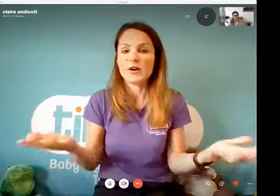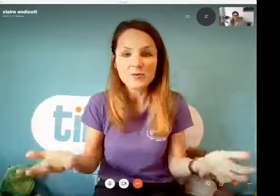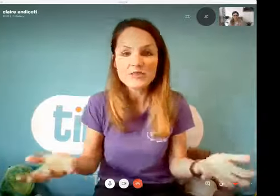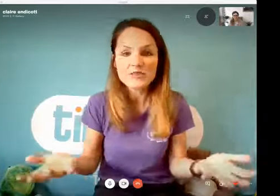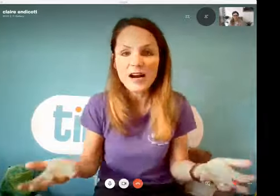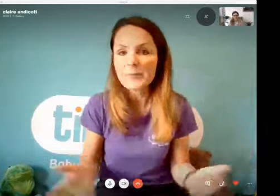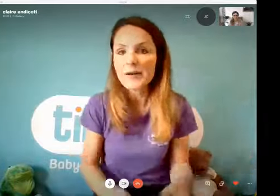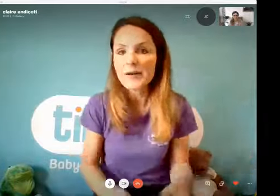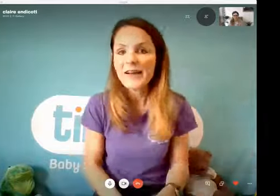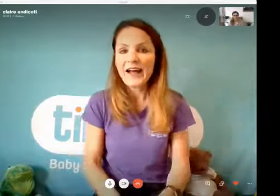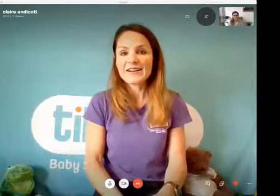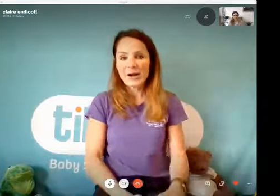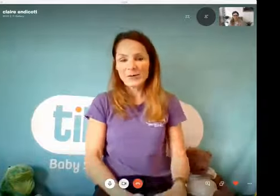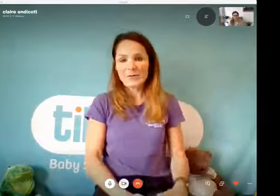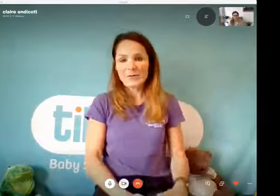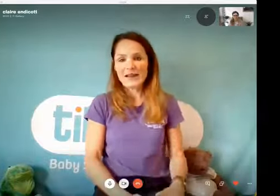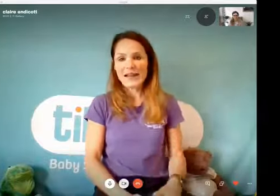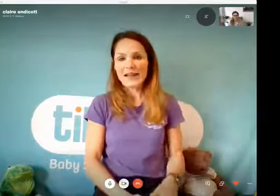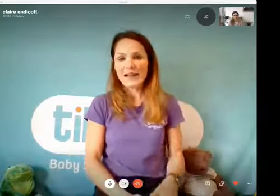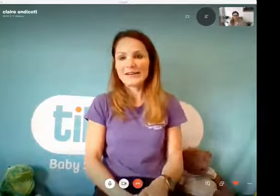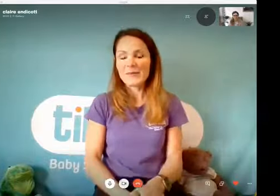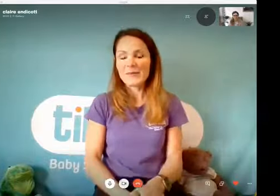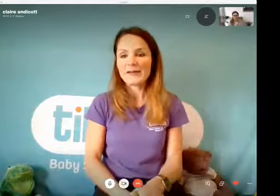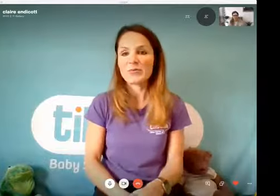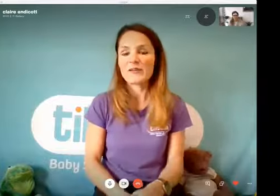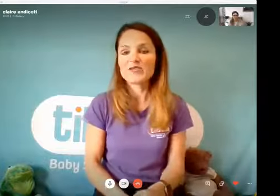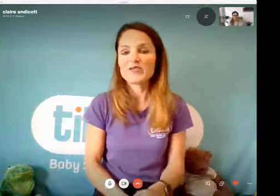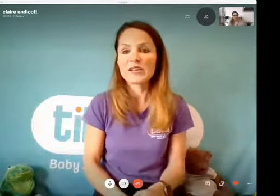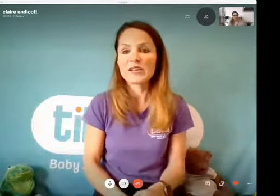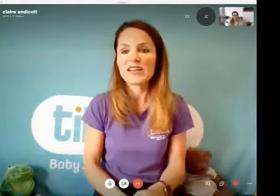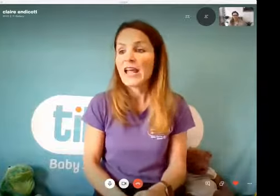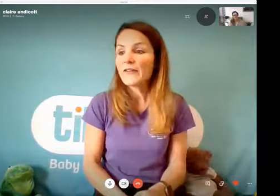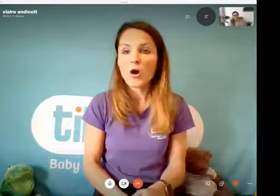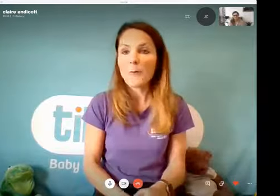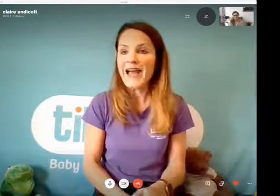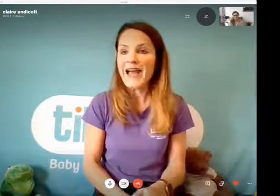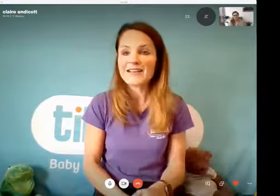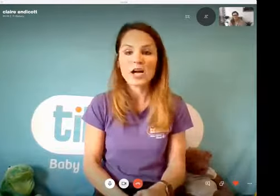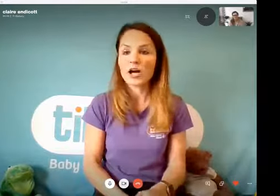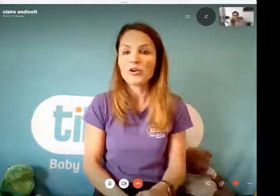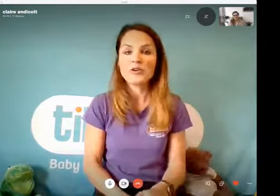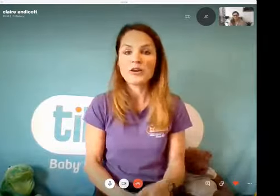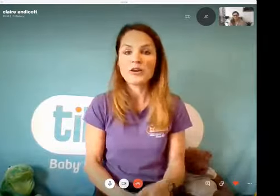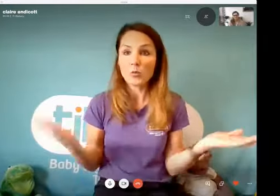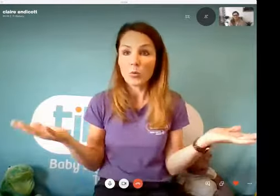time, because that would make make them pretty frustrated. If you've got pets at home, where's the